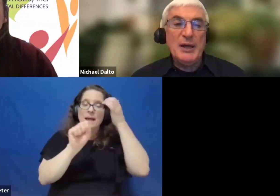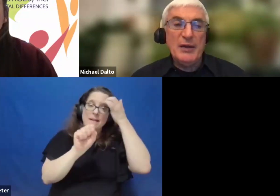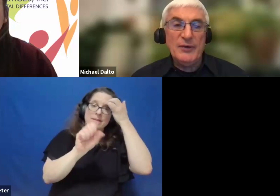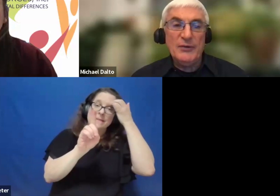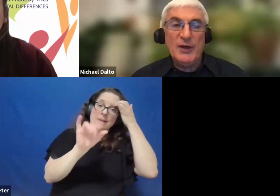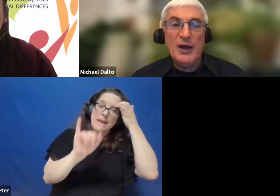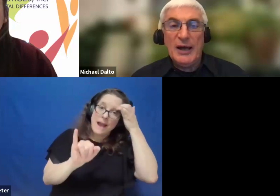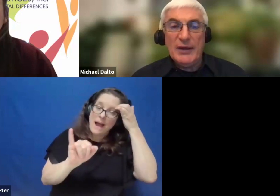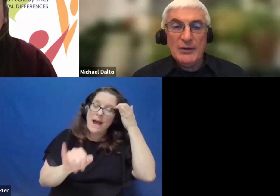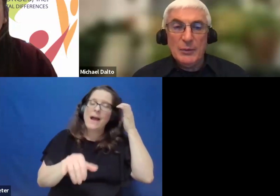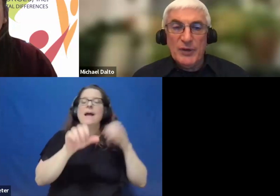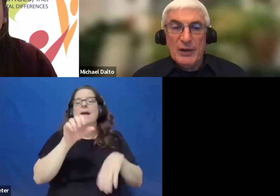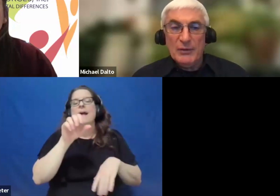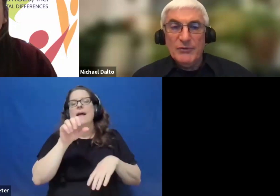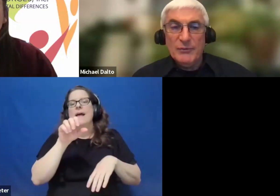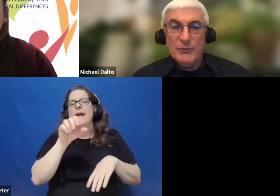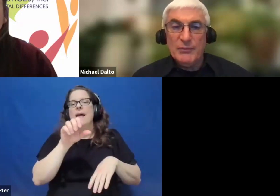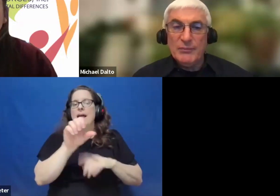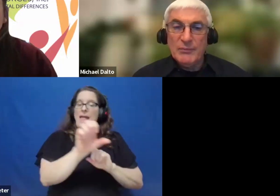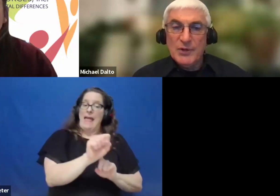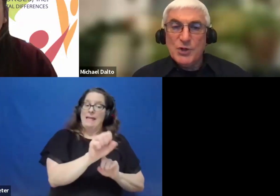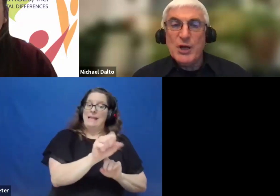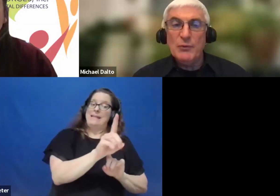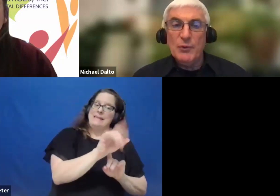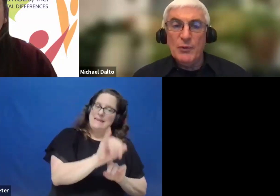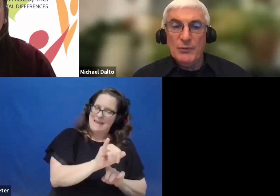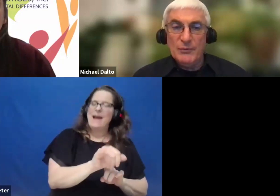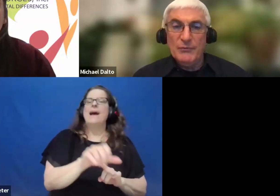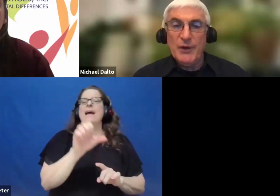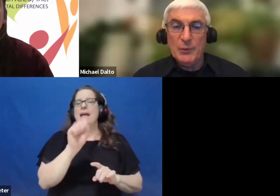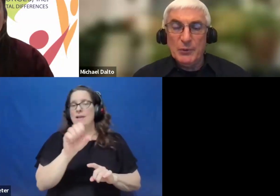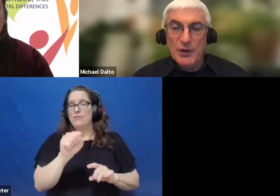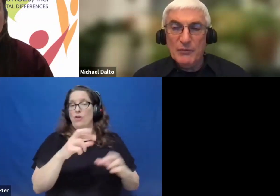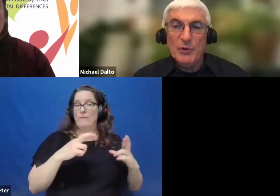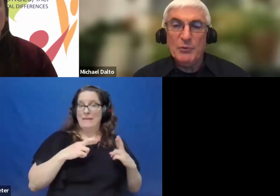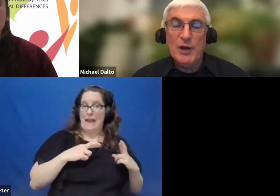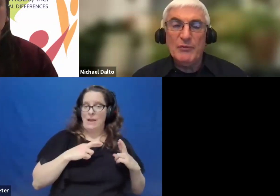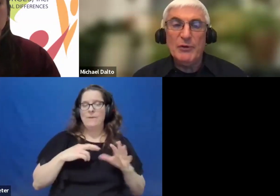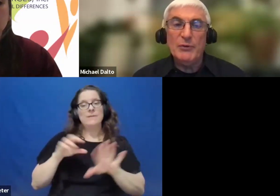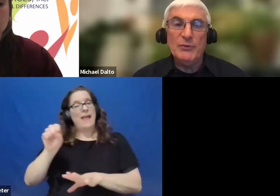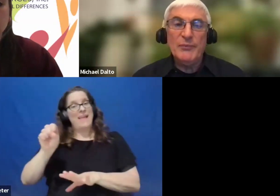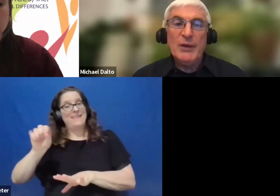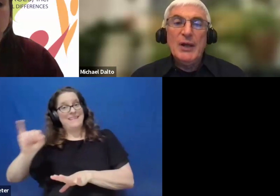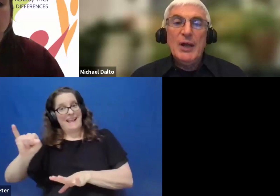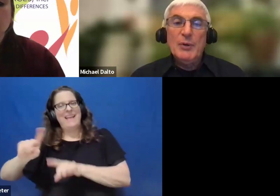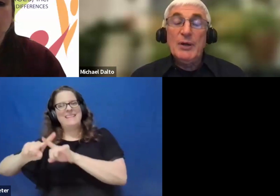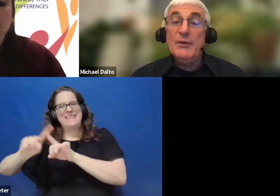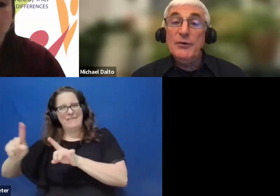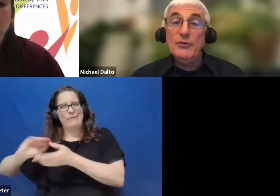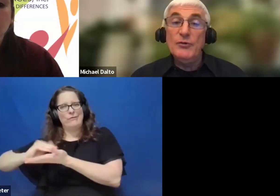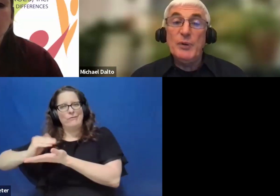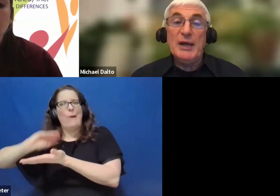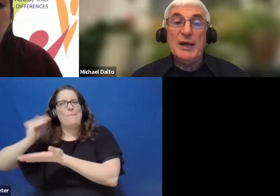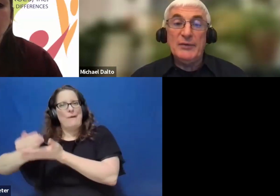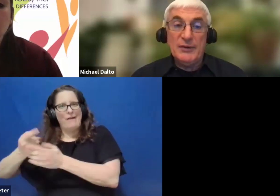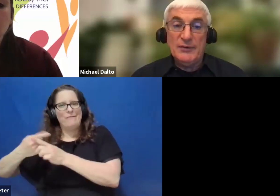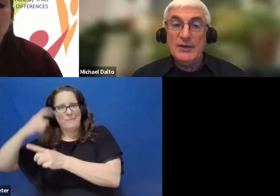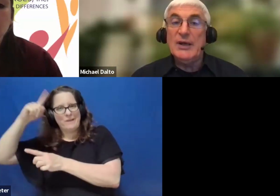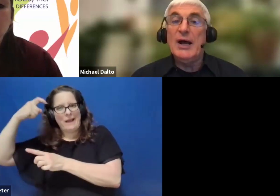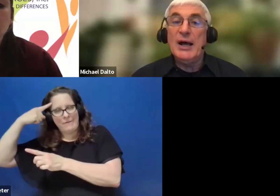to pay SSI. That comes out of different general federal government revenues, but it is used to